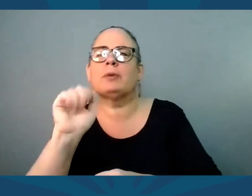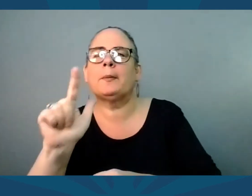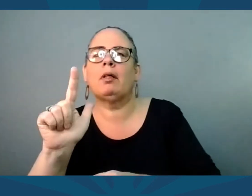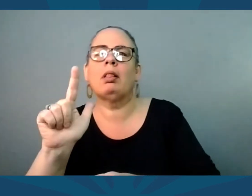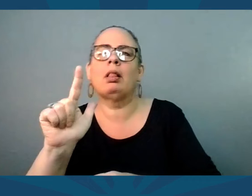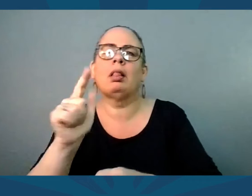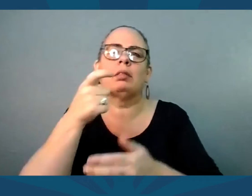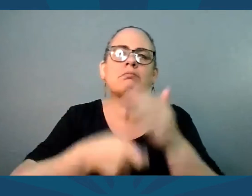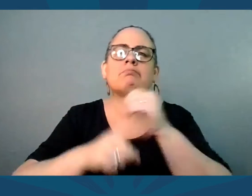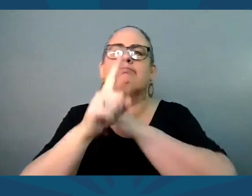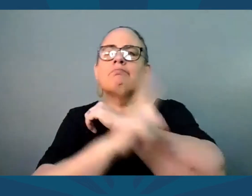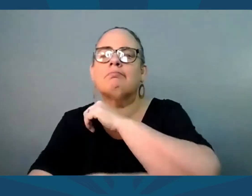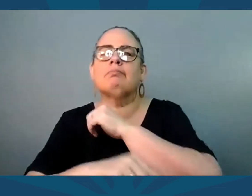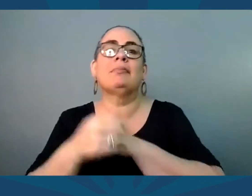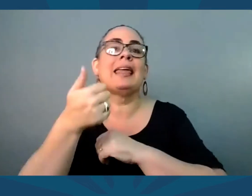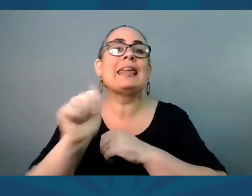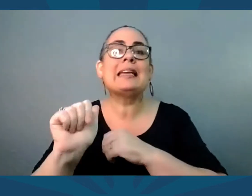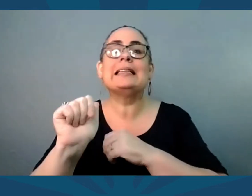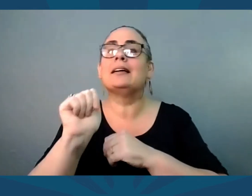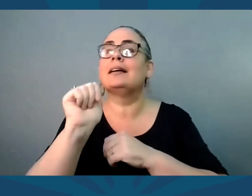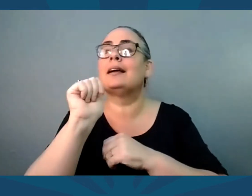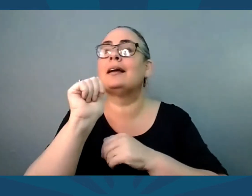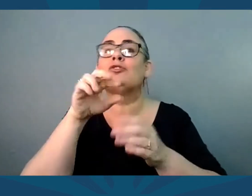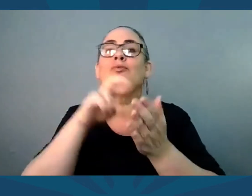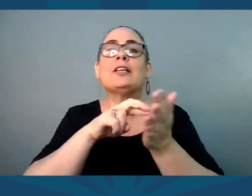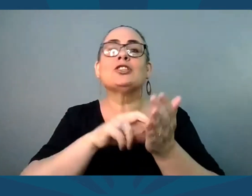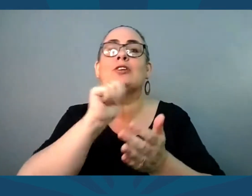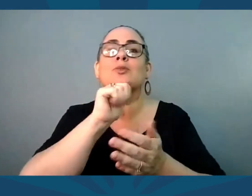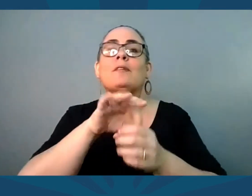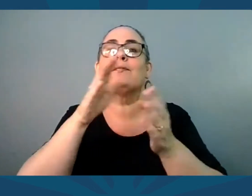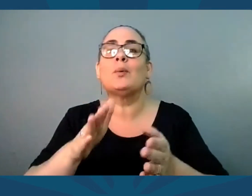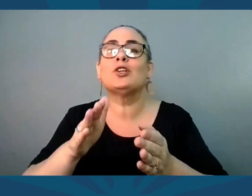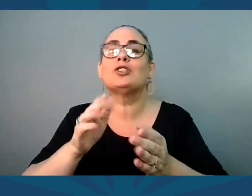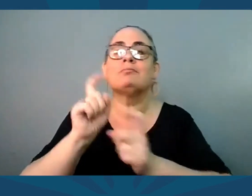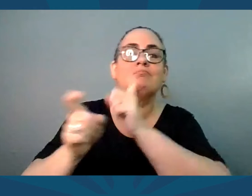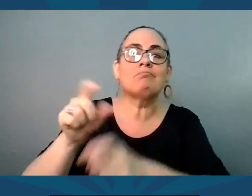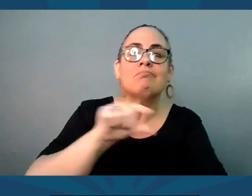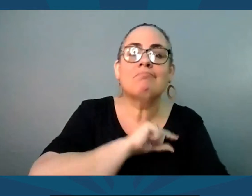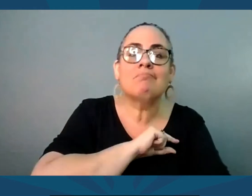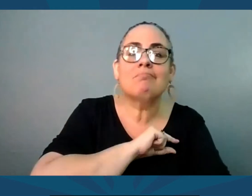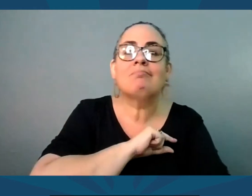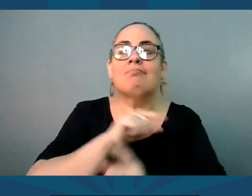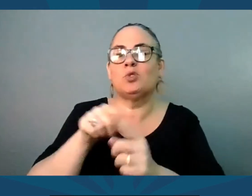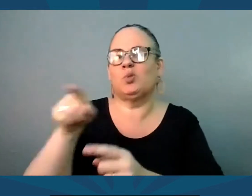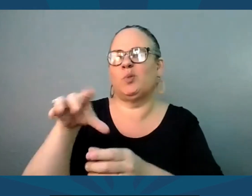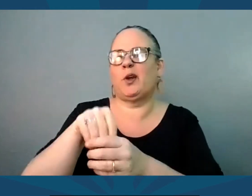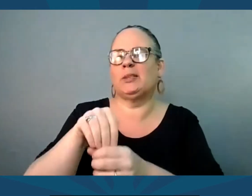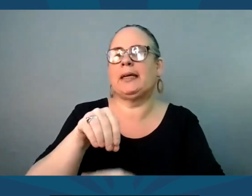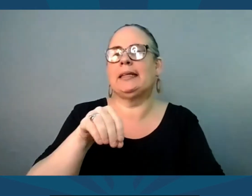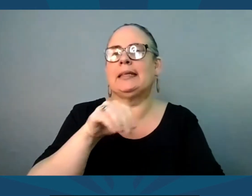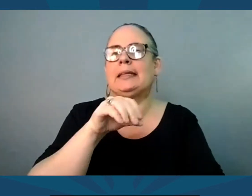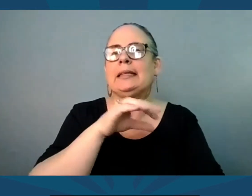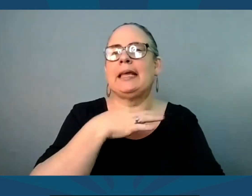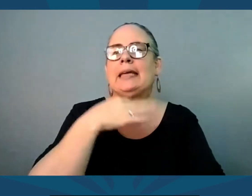10% surcharge imposed on all civil and criminal fines and penalties, qualifying contributions